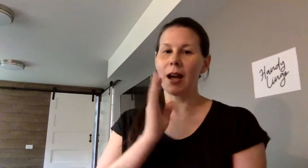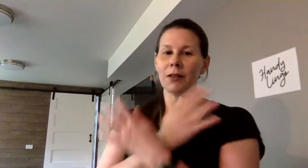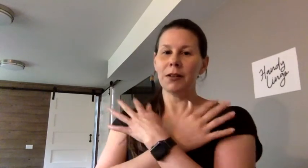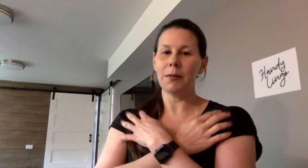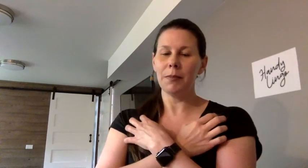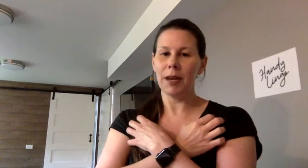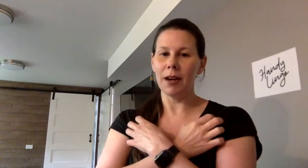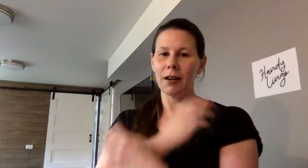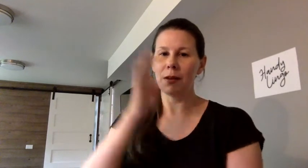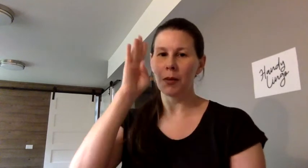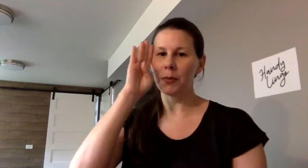brown bear,